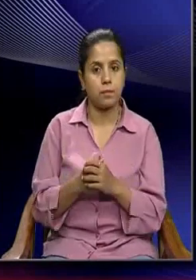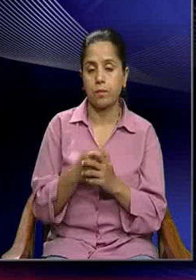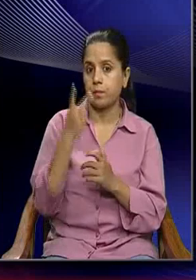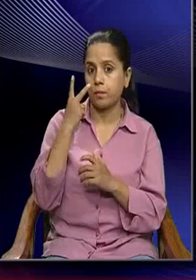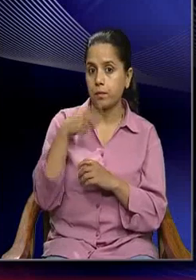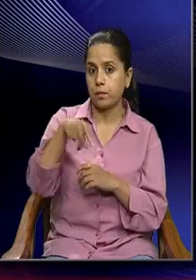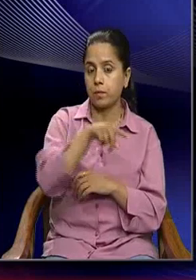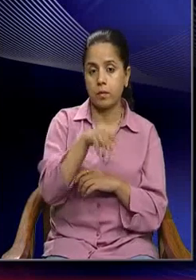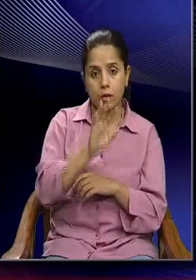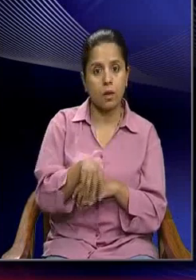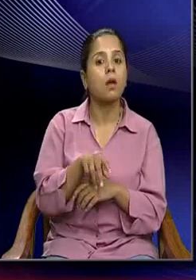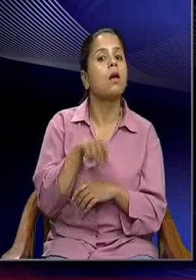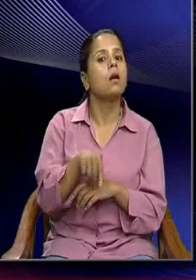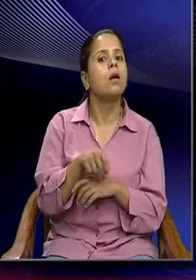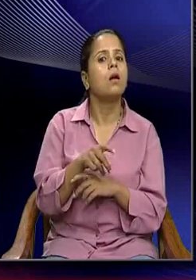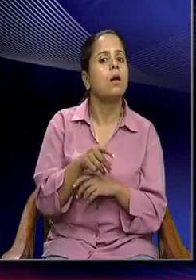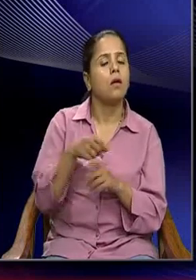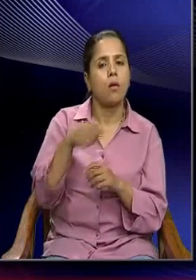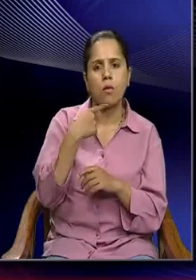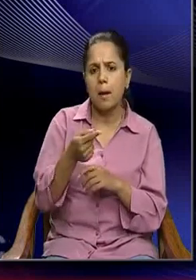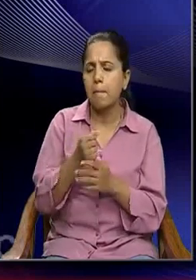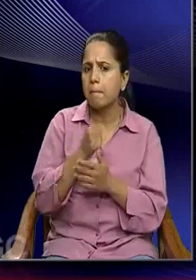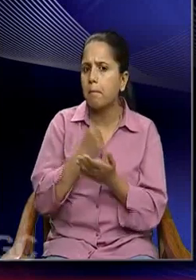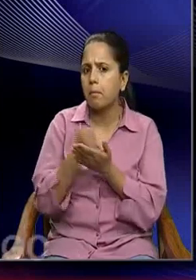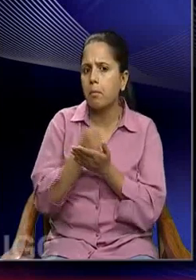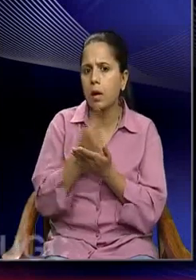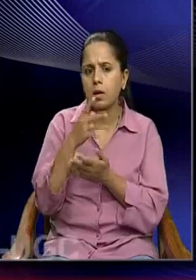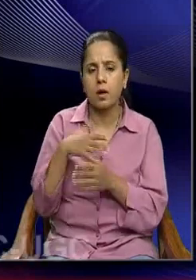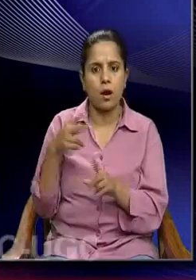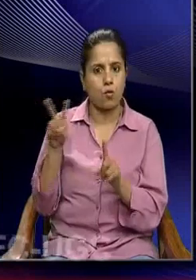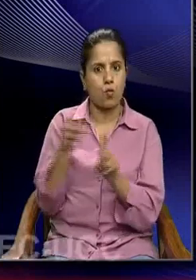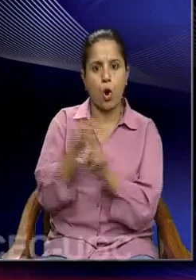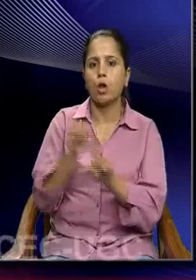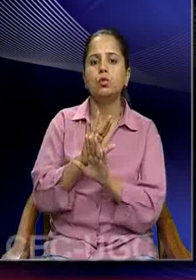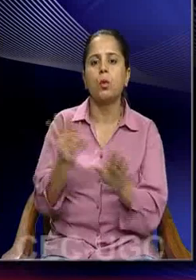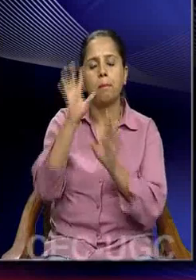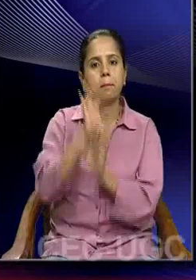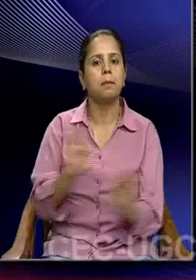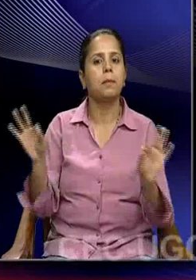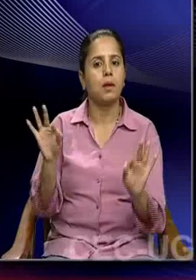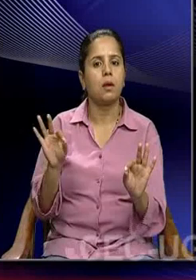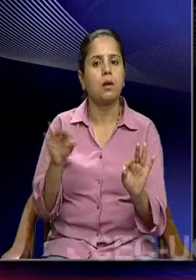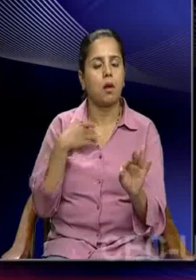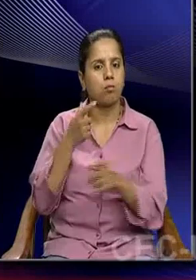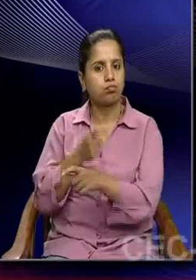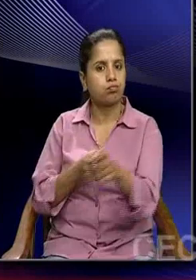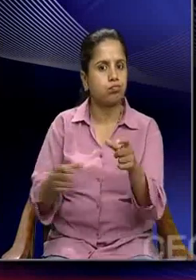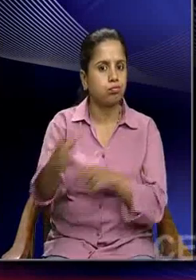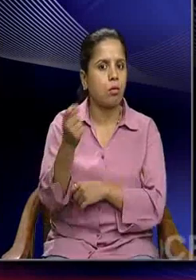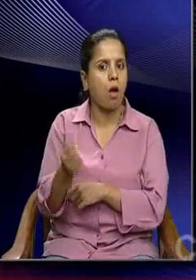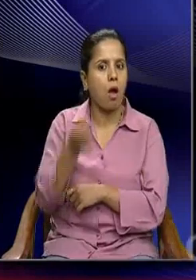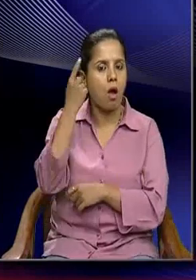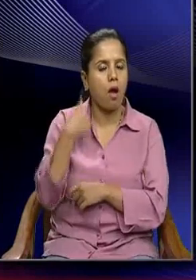Ahimsa emphasizes the practice of non-violence and compassion towards